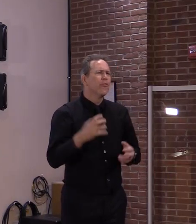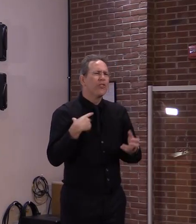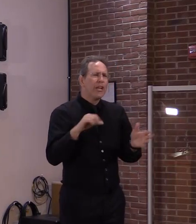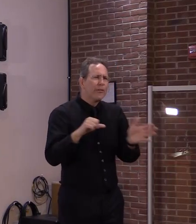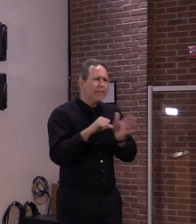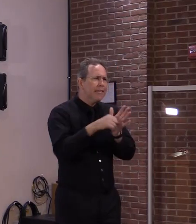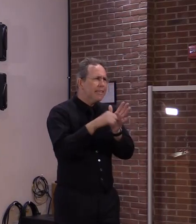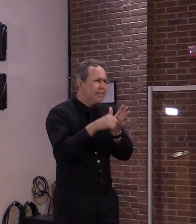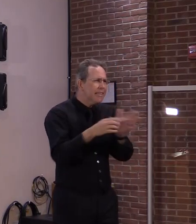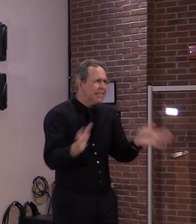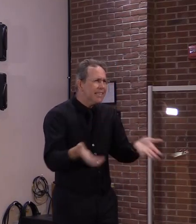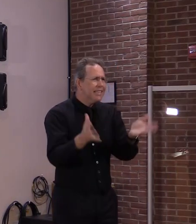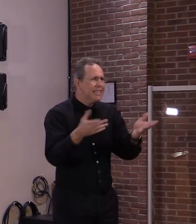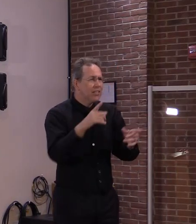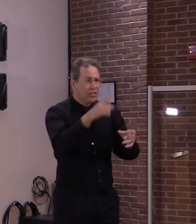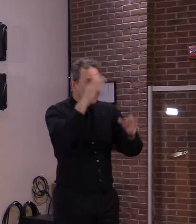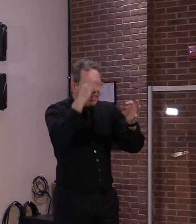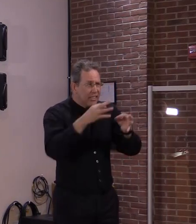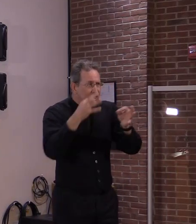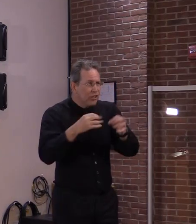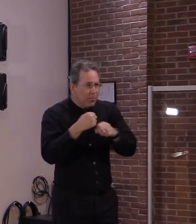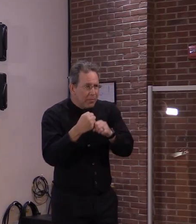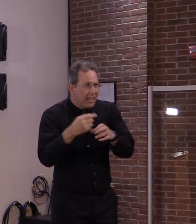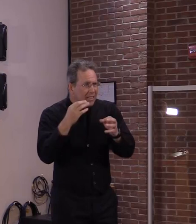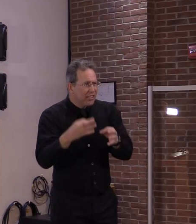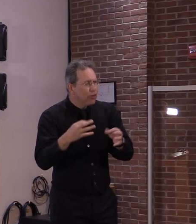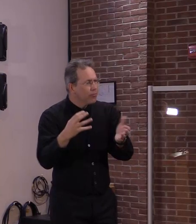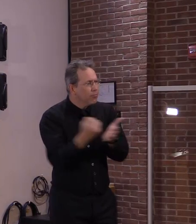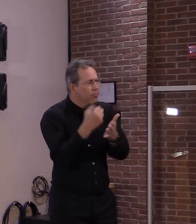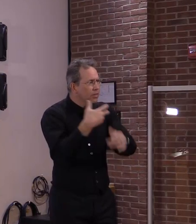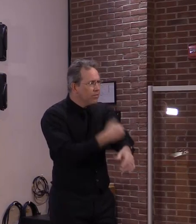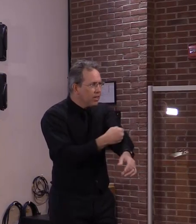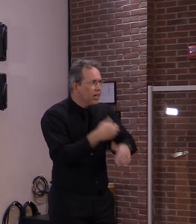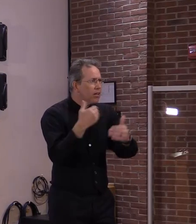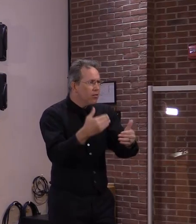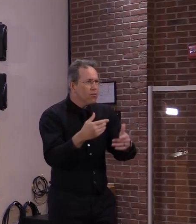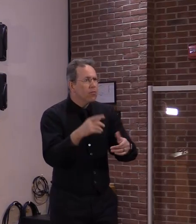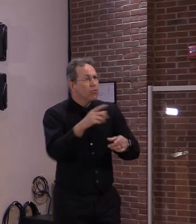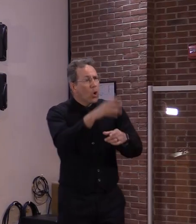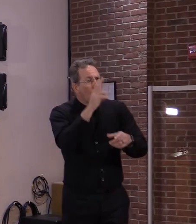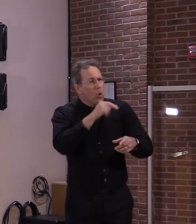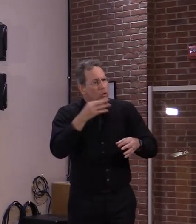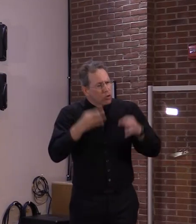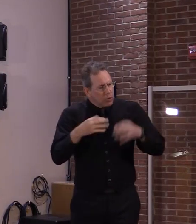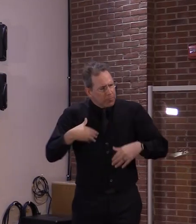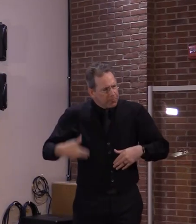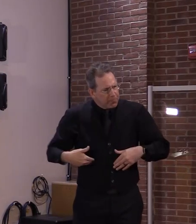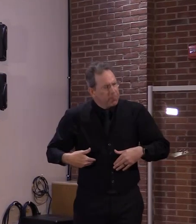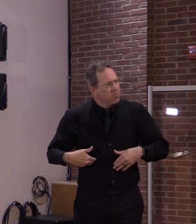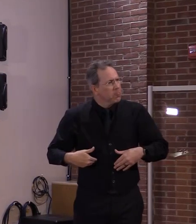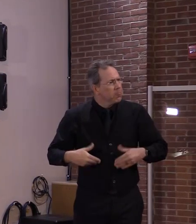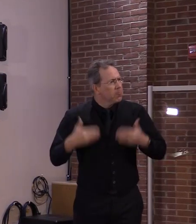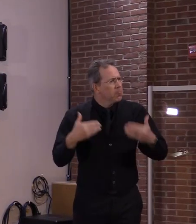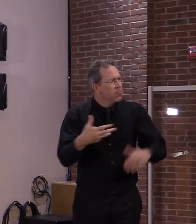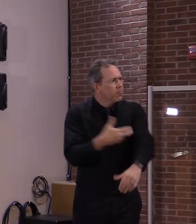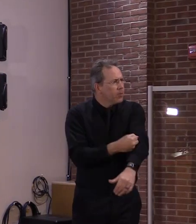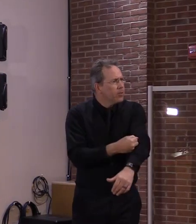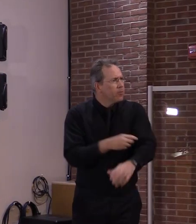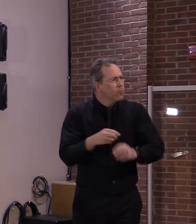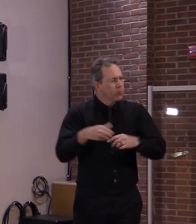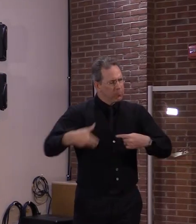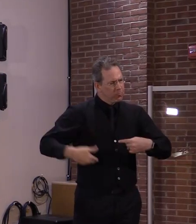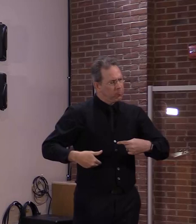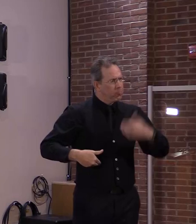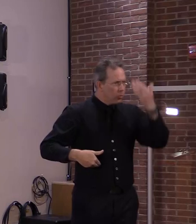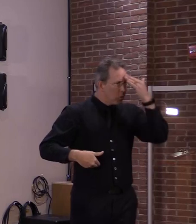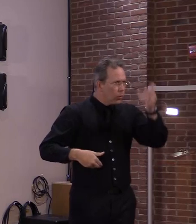decision-making, individuals being able to make their own judgment calls and sort of take care of themselves